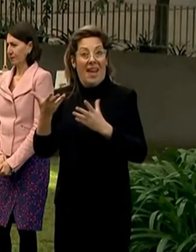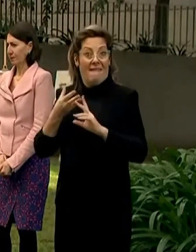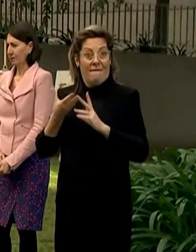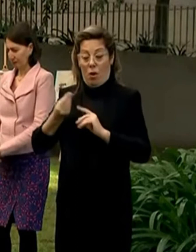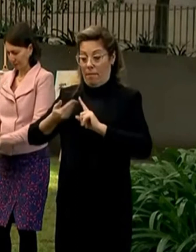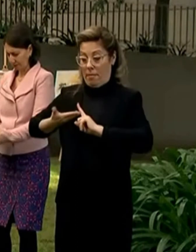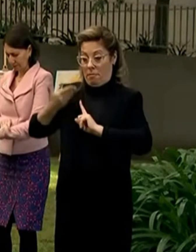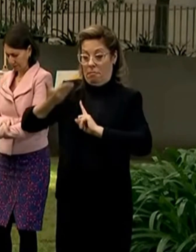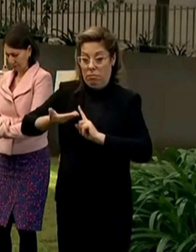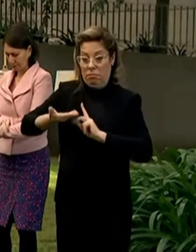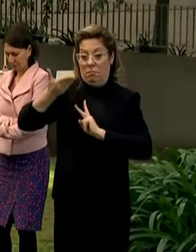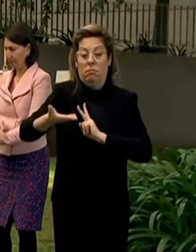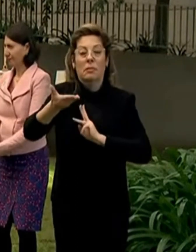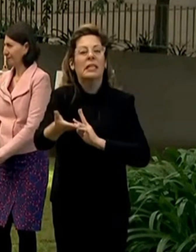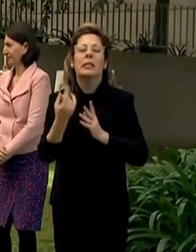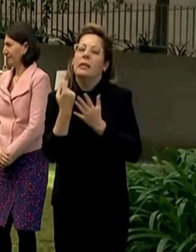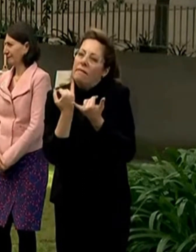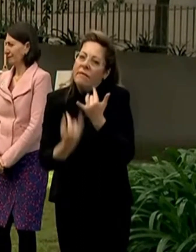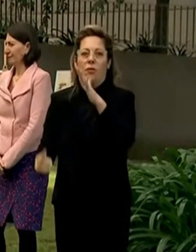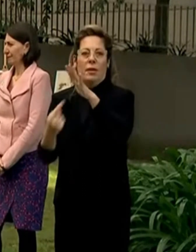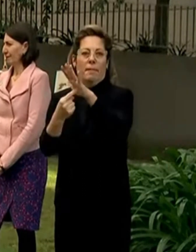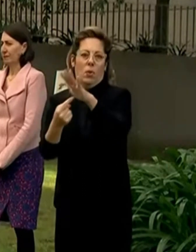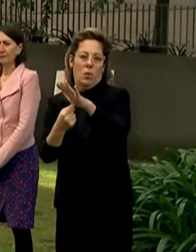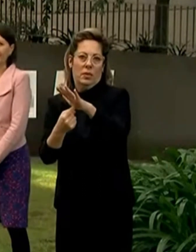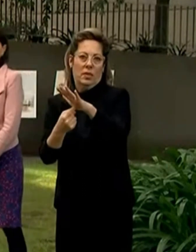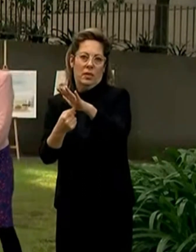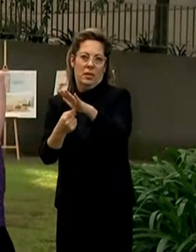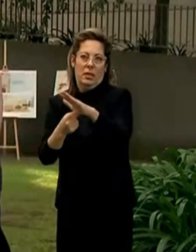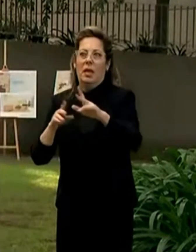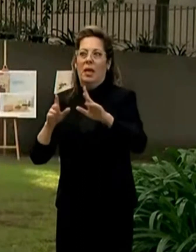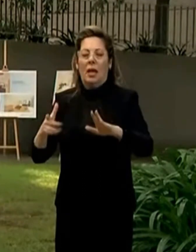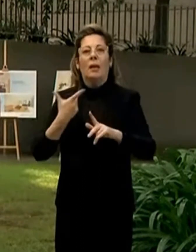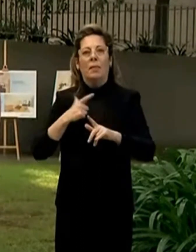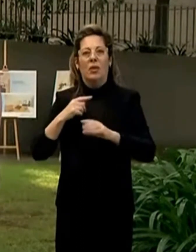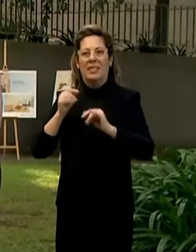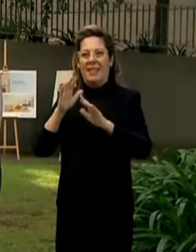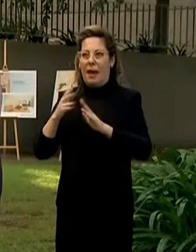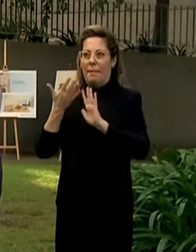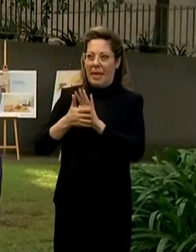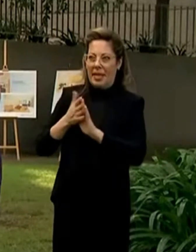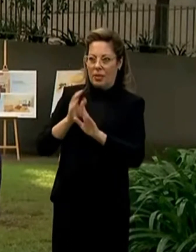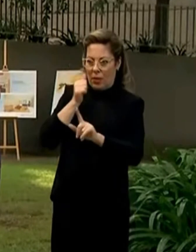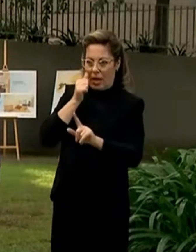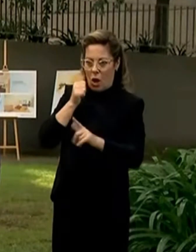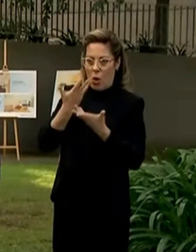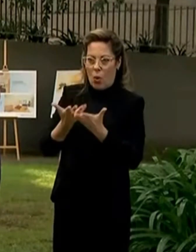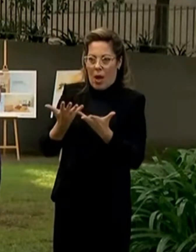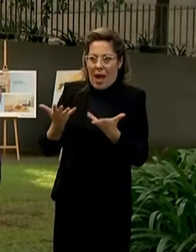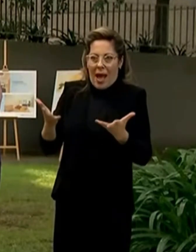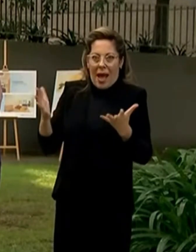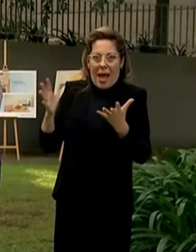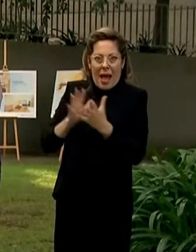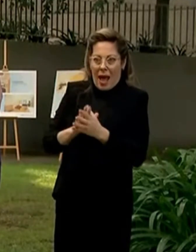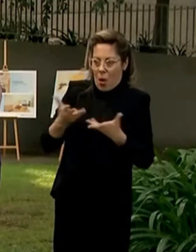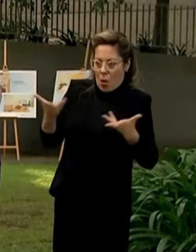that's a very key indicator we look at, because it means that there are chains of transmission that we potentially have not got control of. So you're